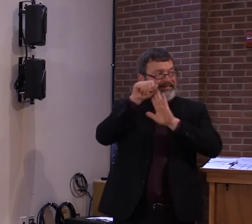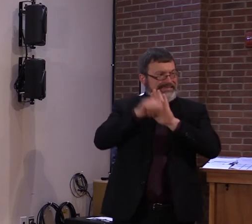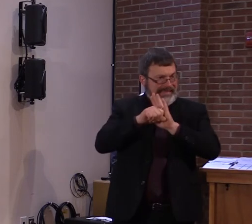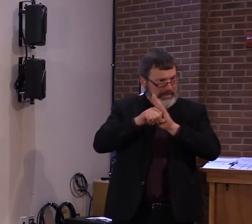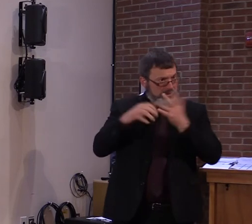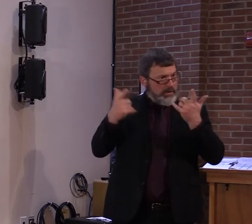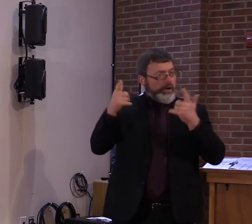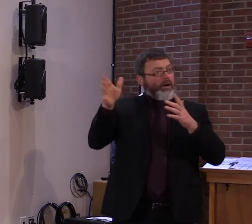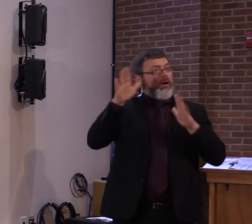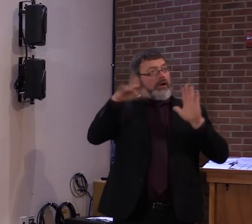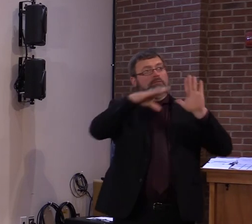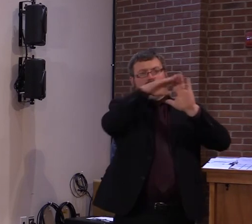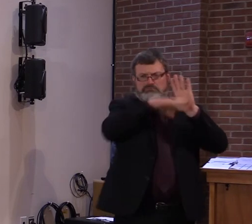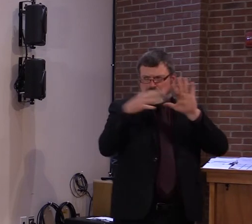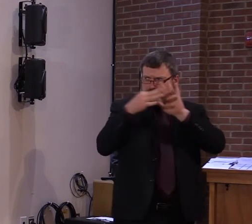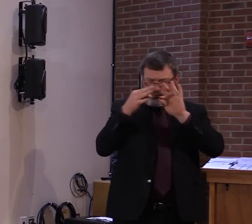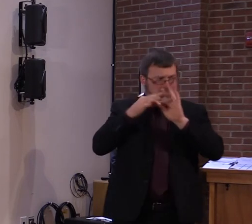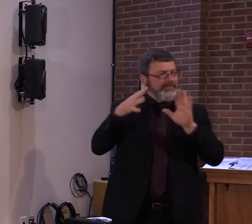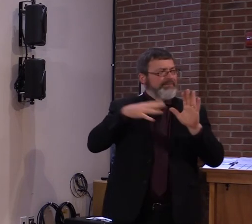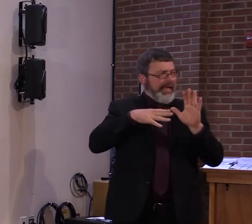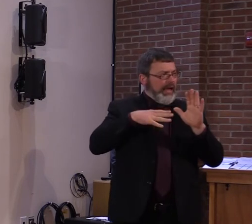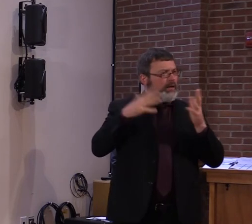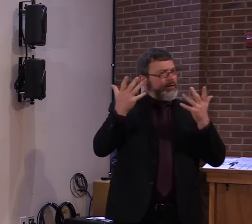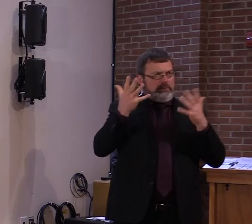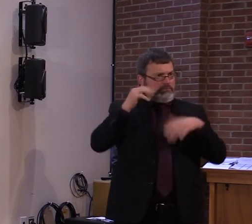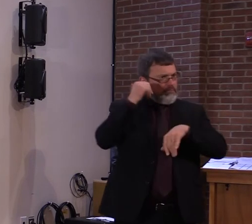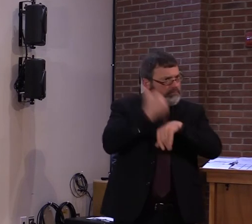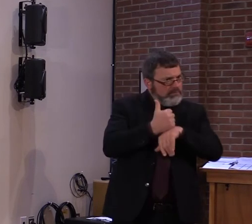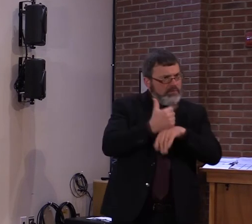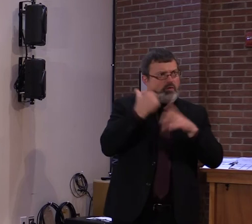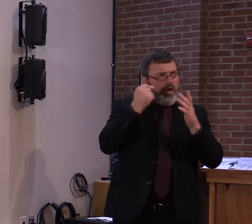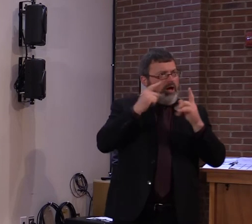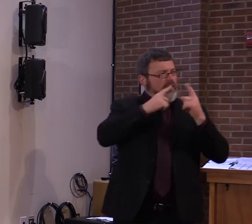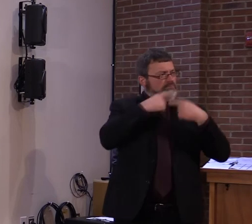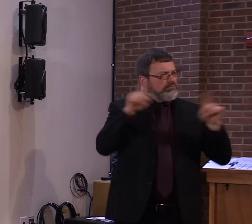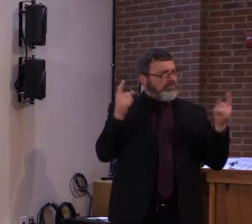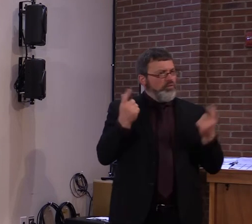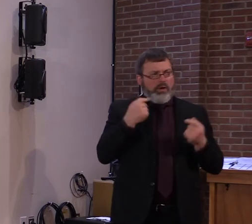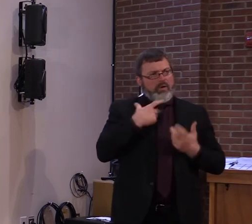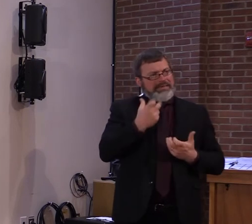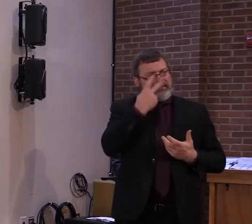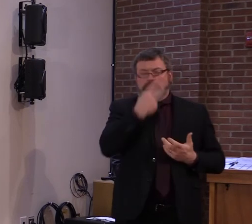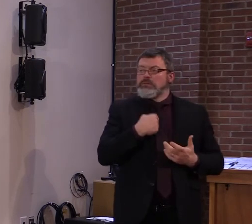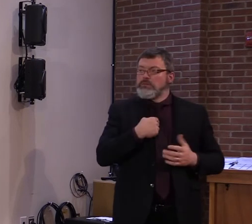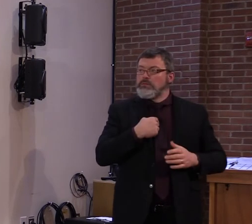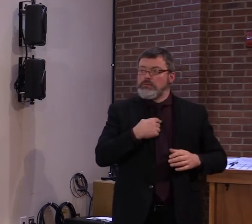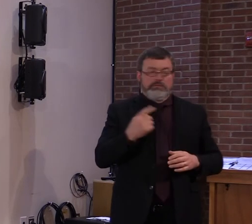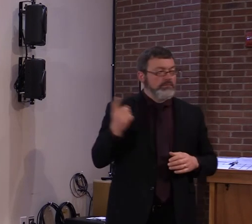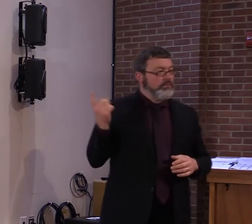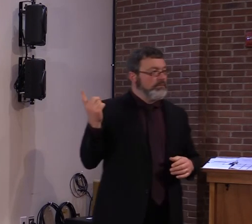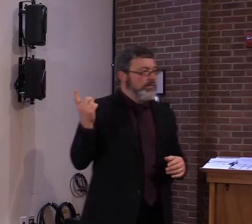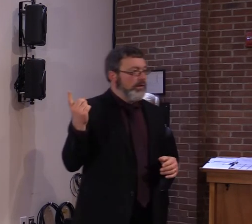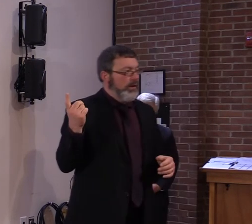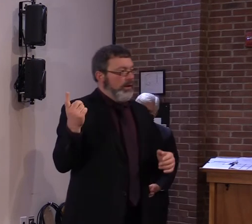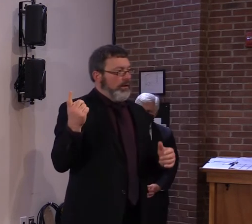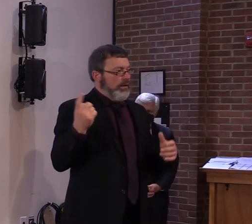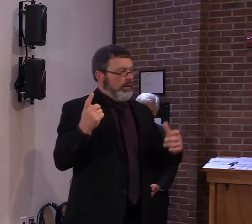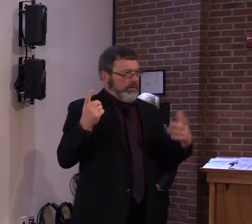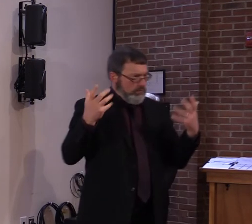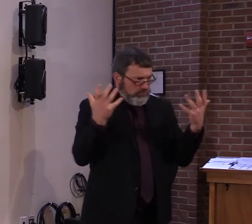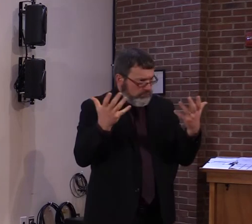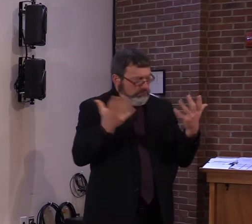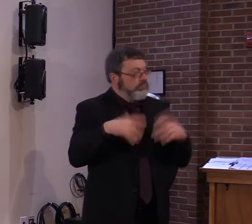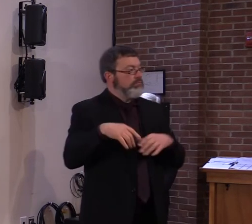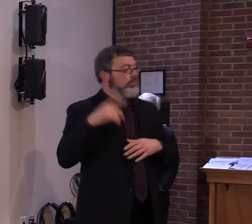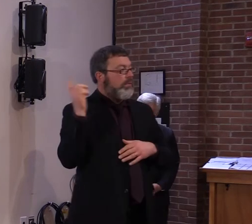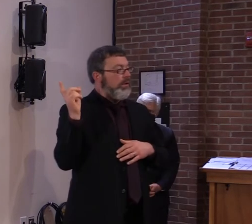schools would close? I'm not saying it has to be New York City's. I'm just wondering if What I'm saying is... You're not working. Yeah,